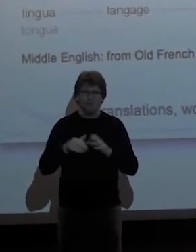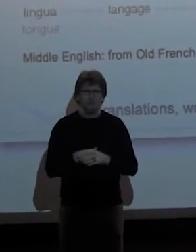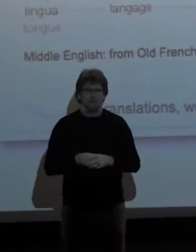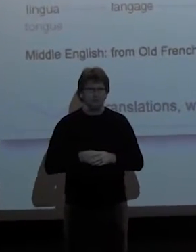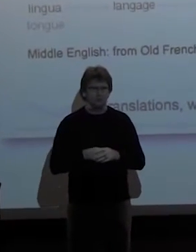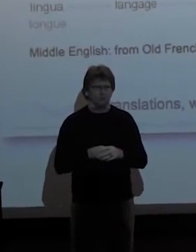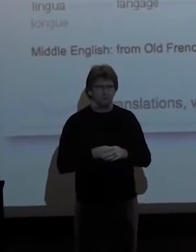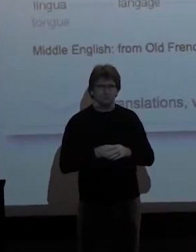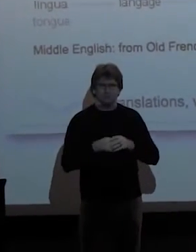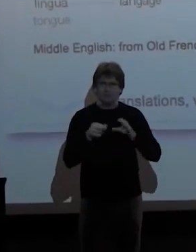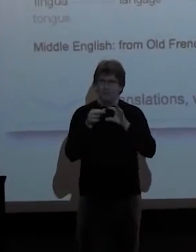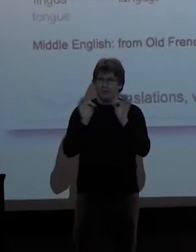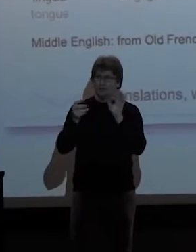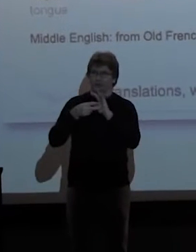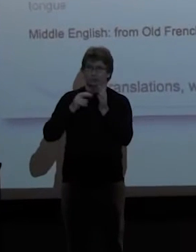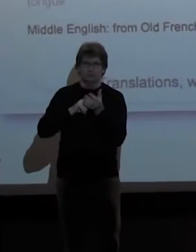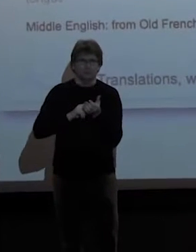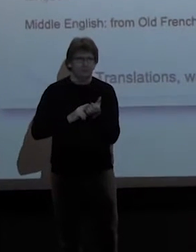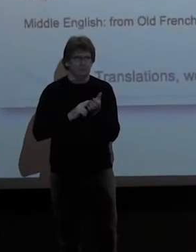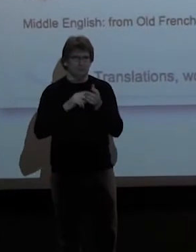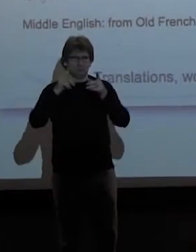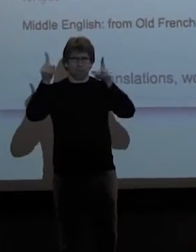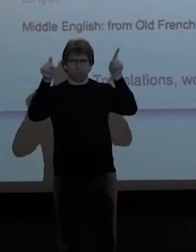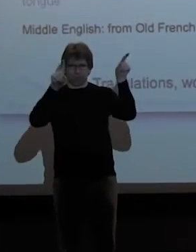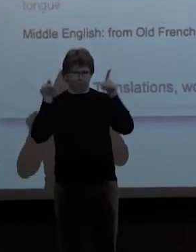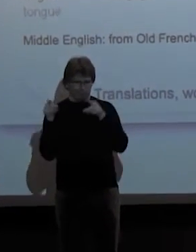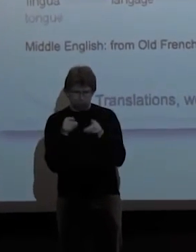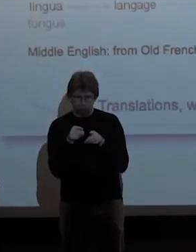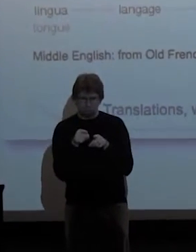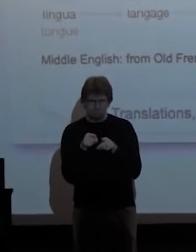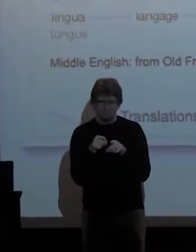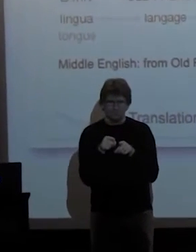Let's define language. What does language mean?